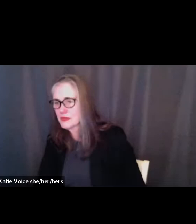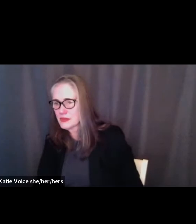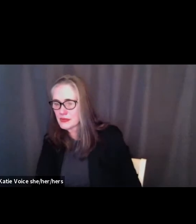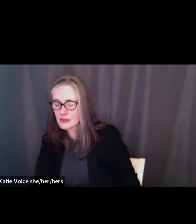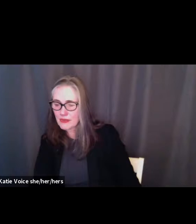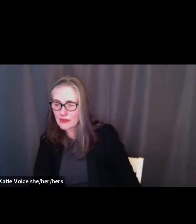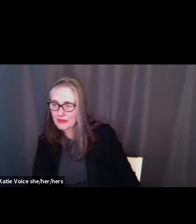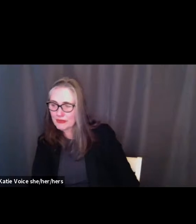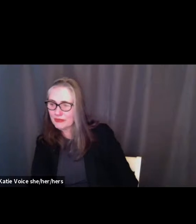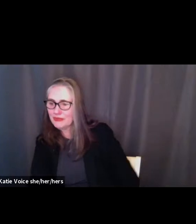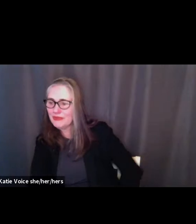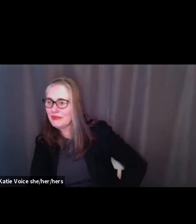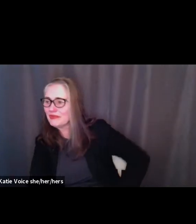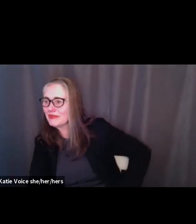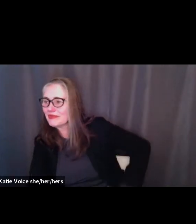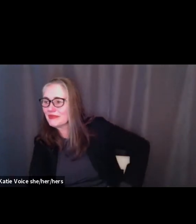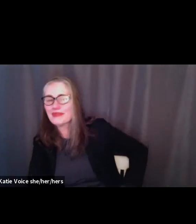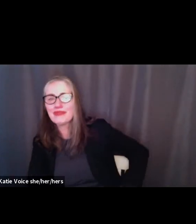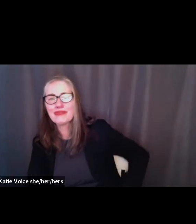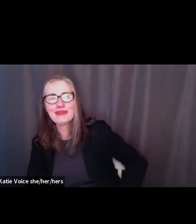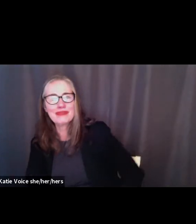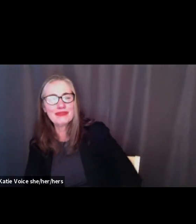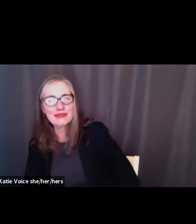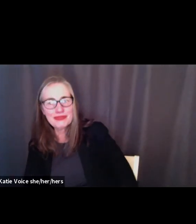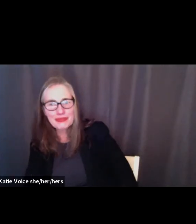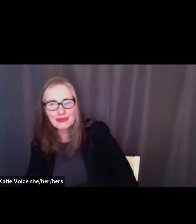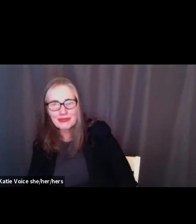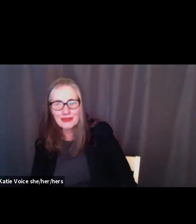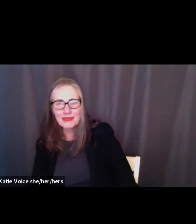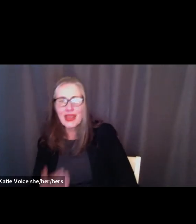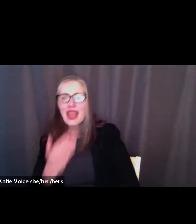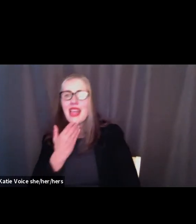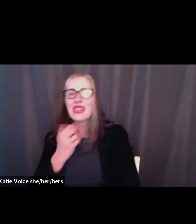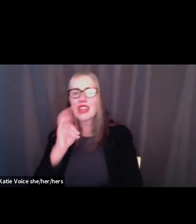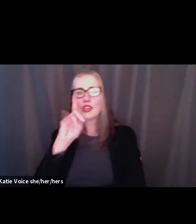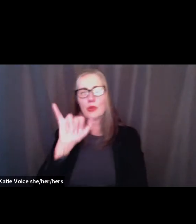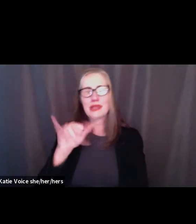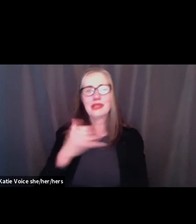Thank you, Rusty. I appreciate that.